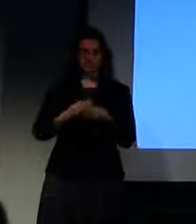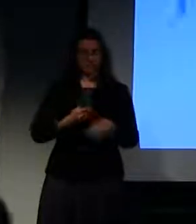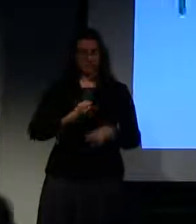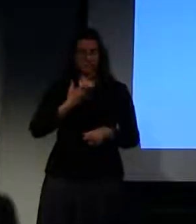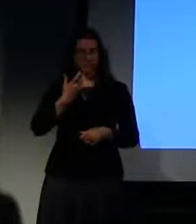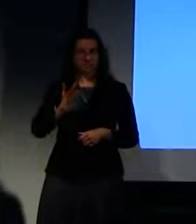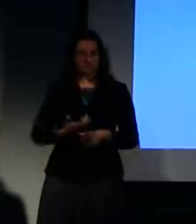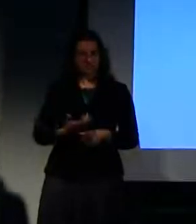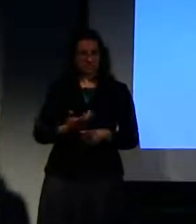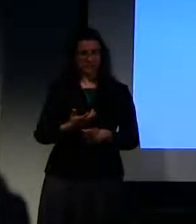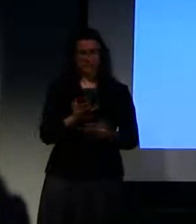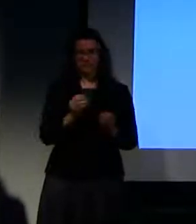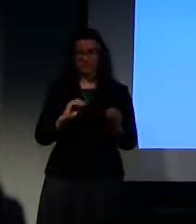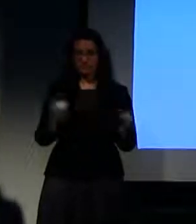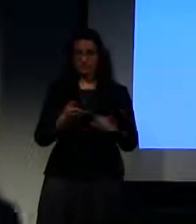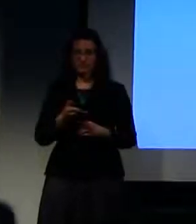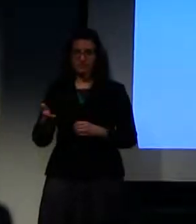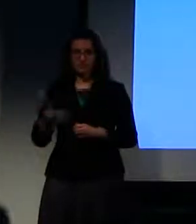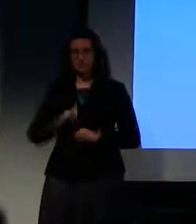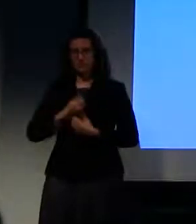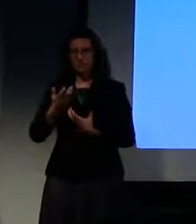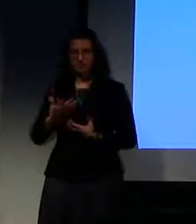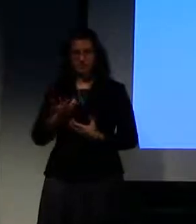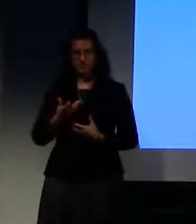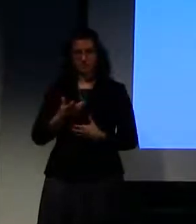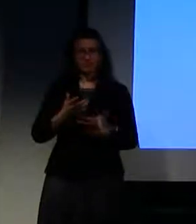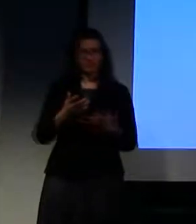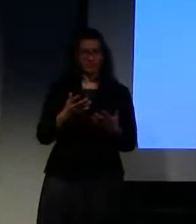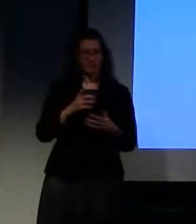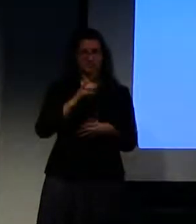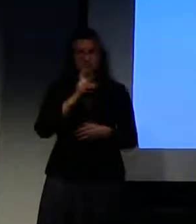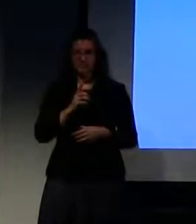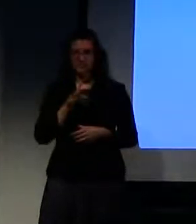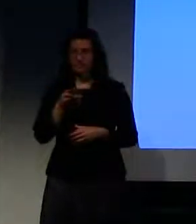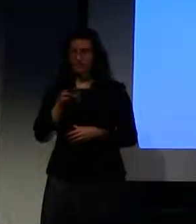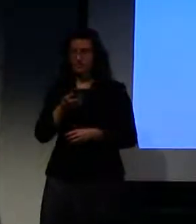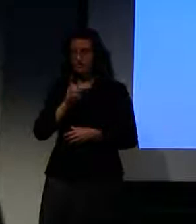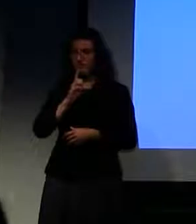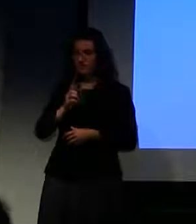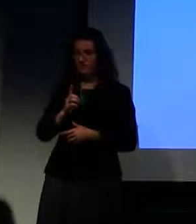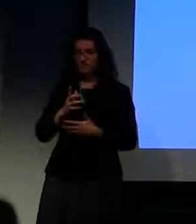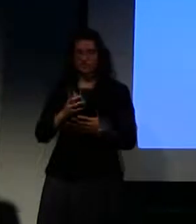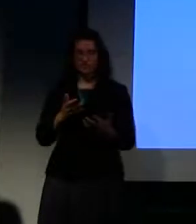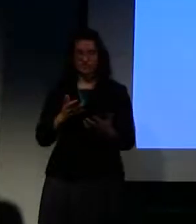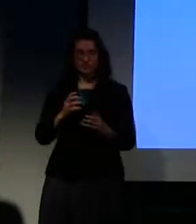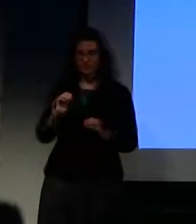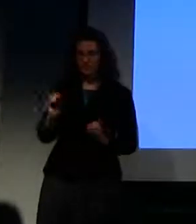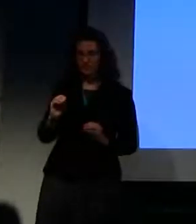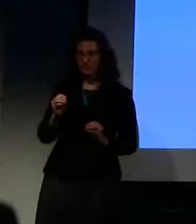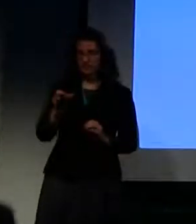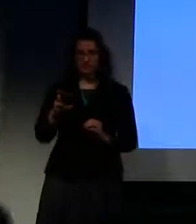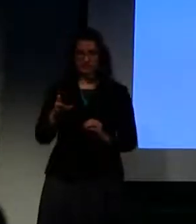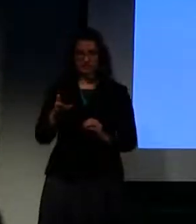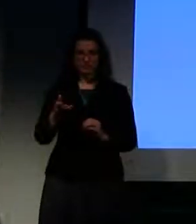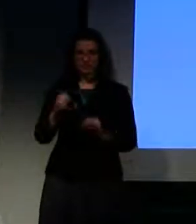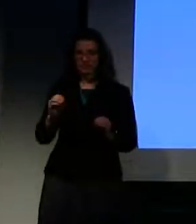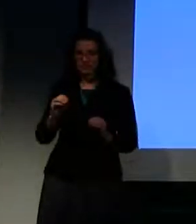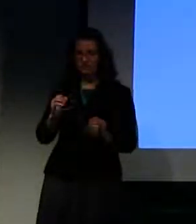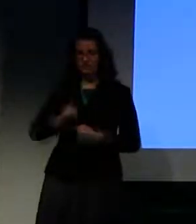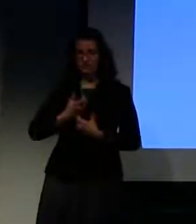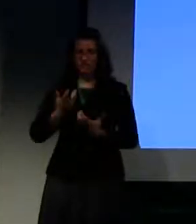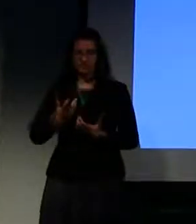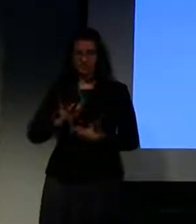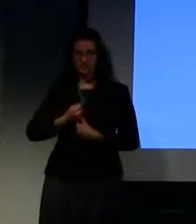poetry, such, no, thing, poetry, is, such, there, poetry, such, no, there, no, such, there,